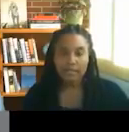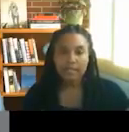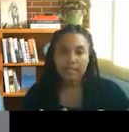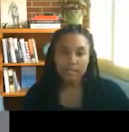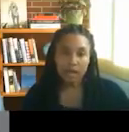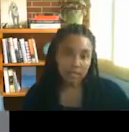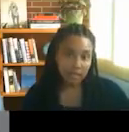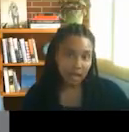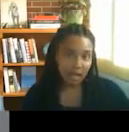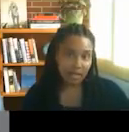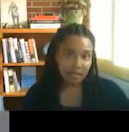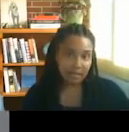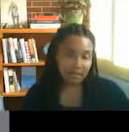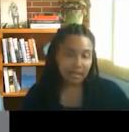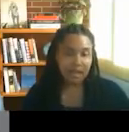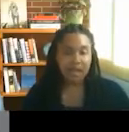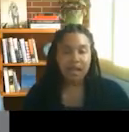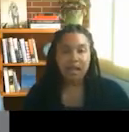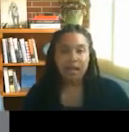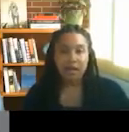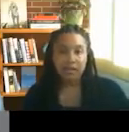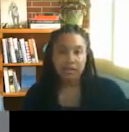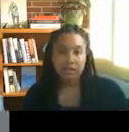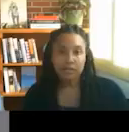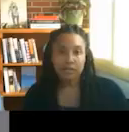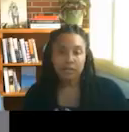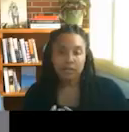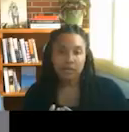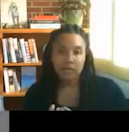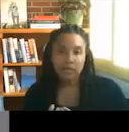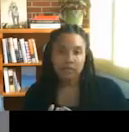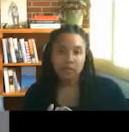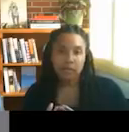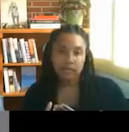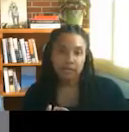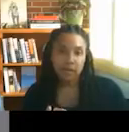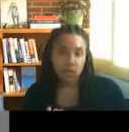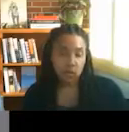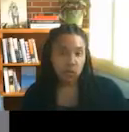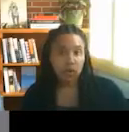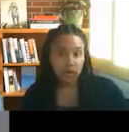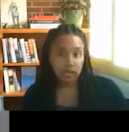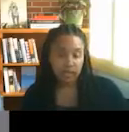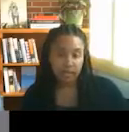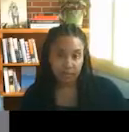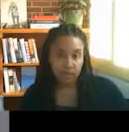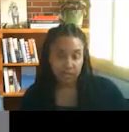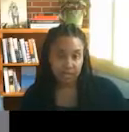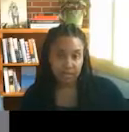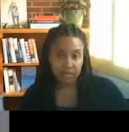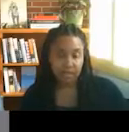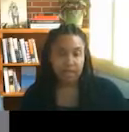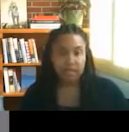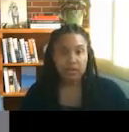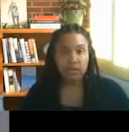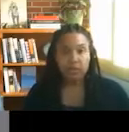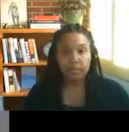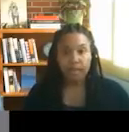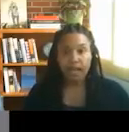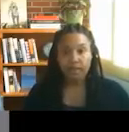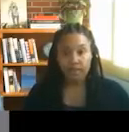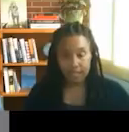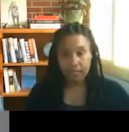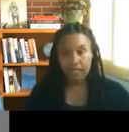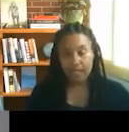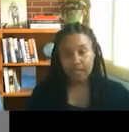that some signs are used for different words and functions. So we